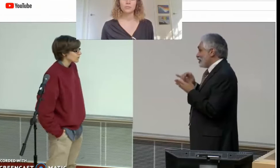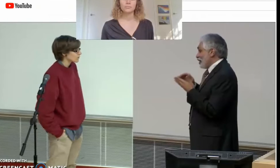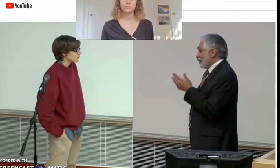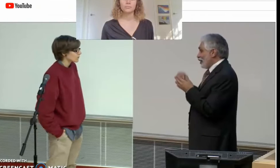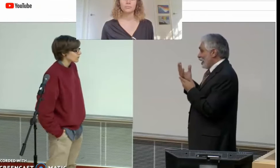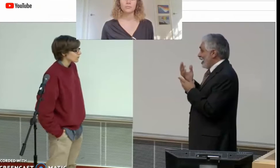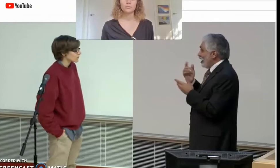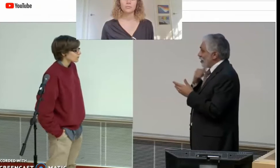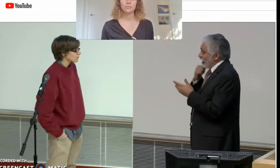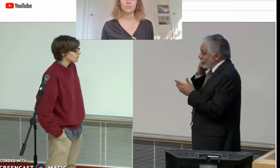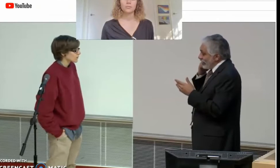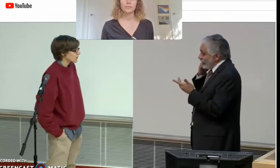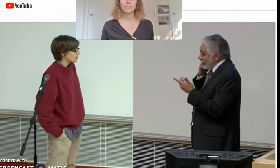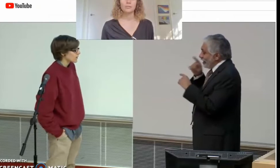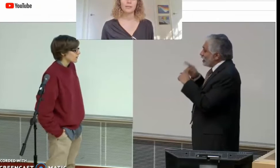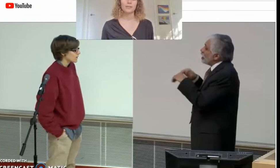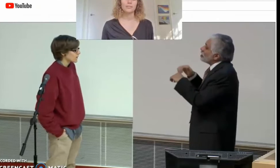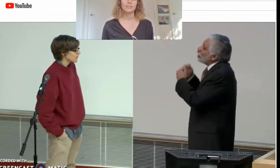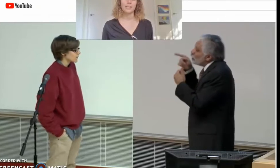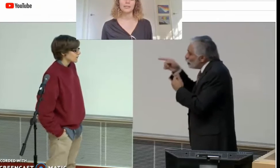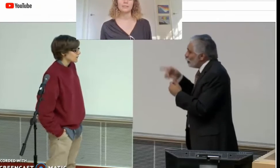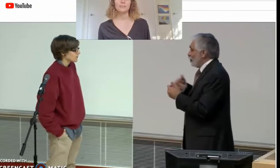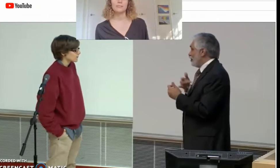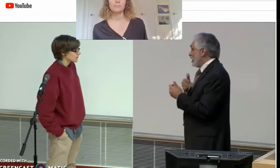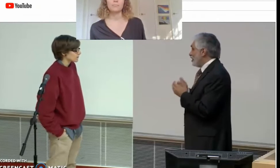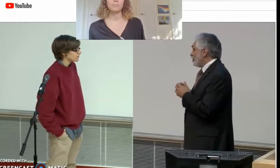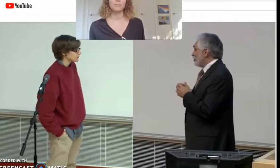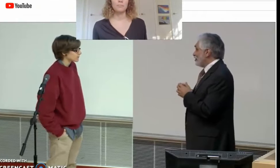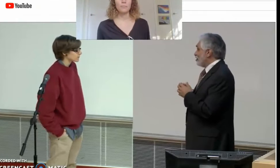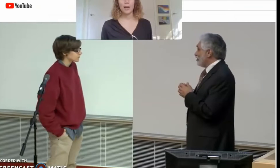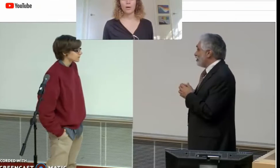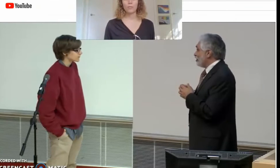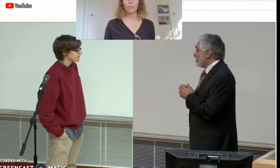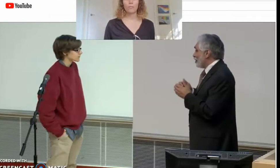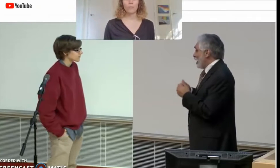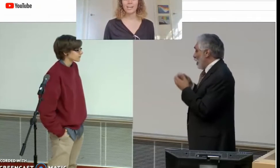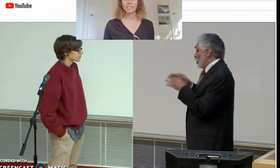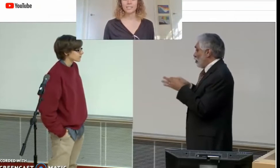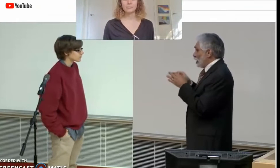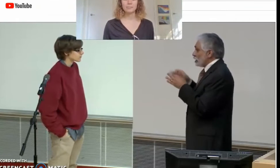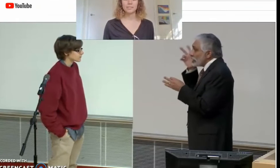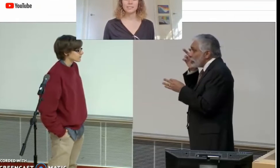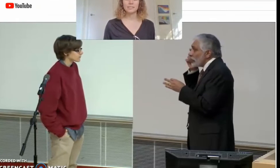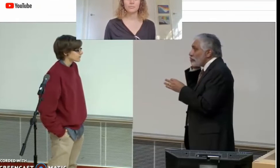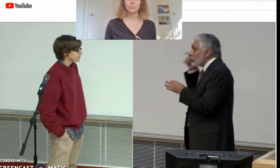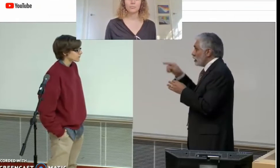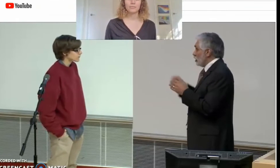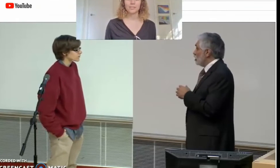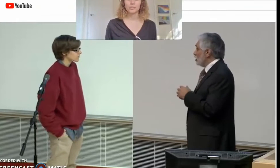So they didn't quite understand how I could be successful if I couldn't